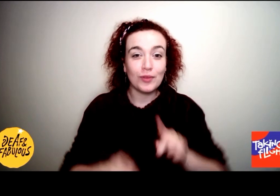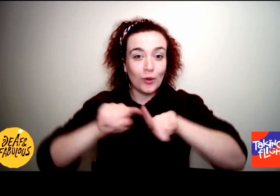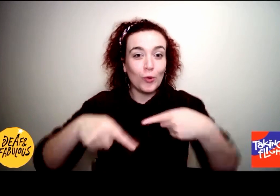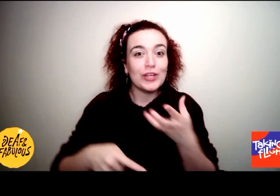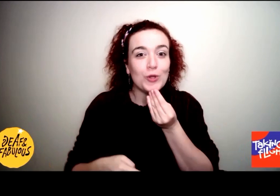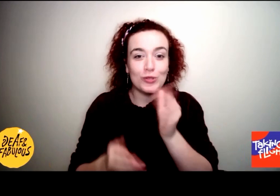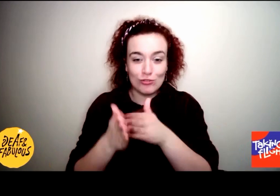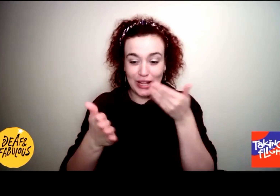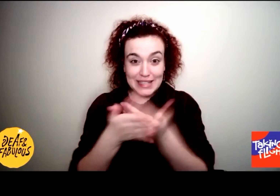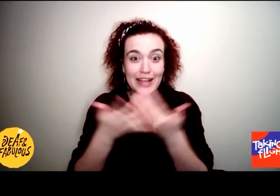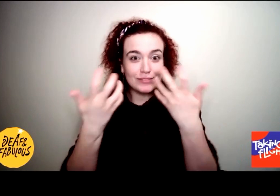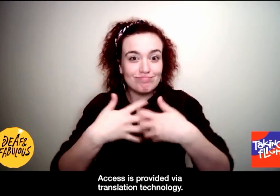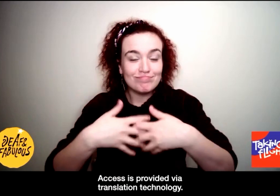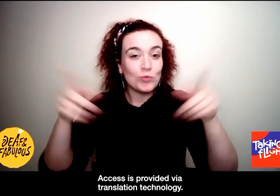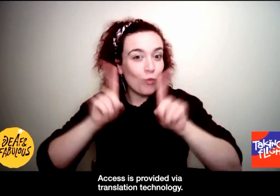story.